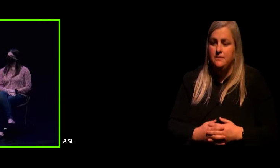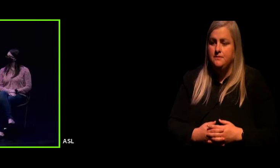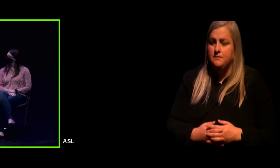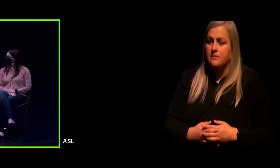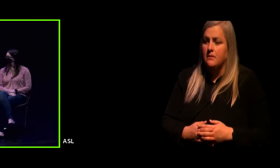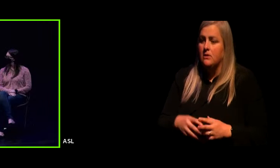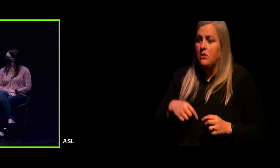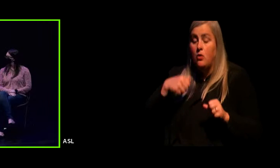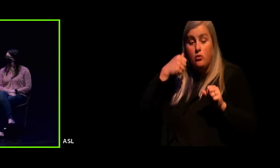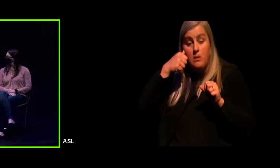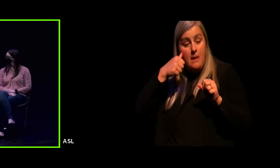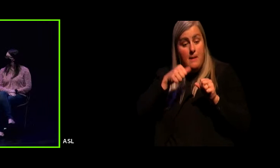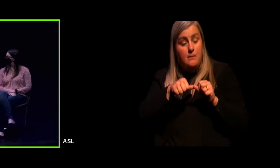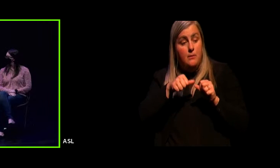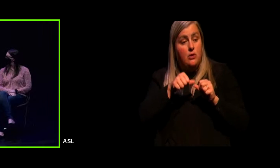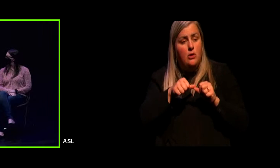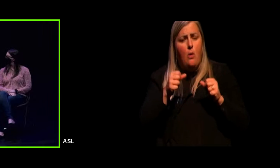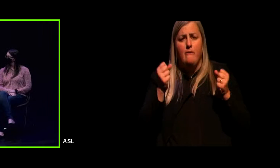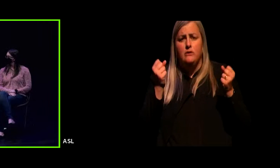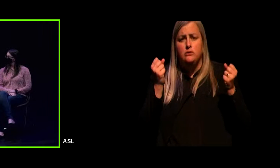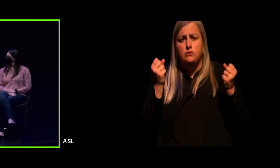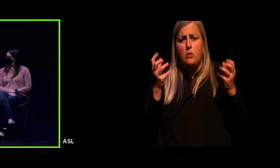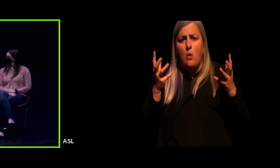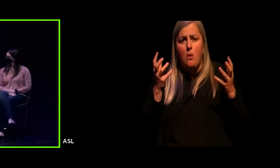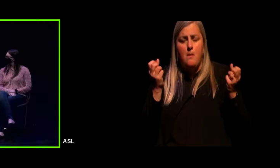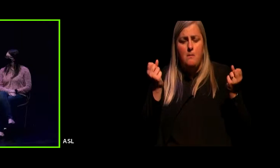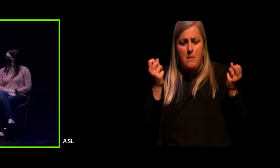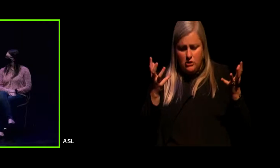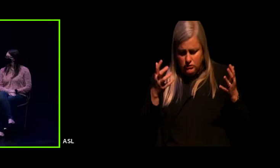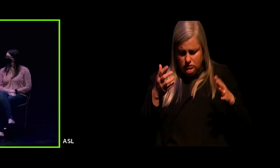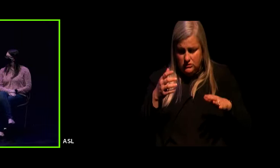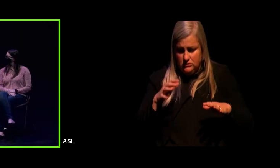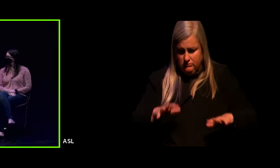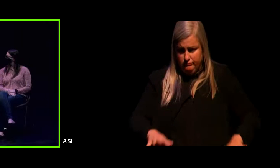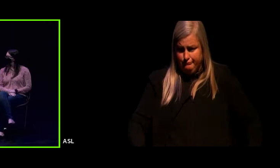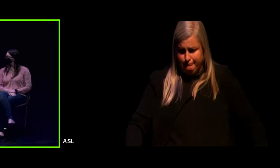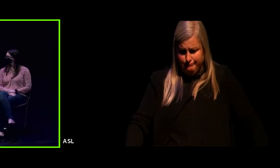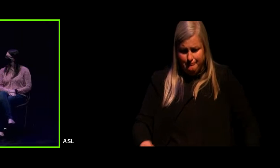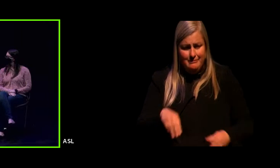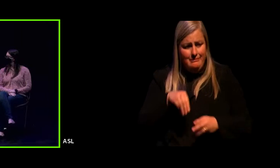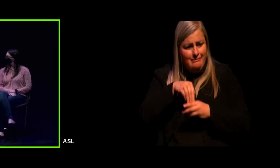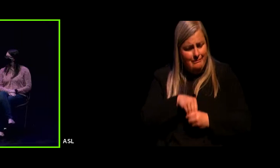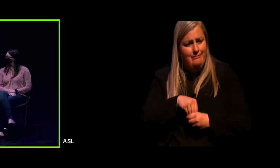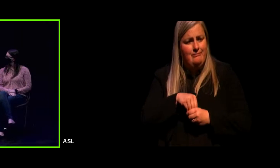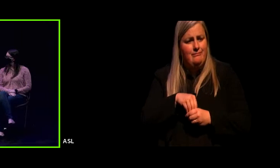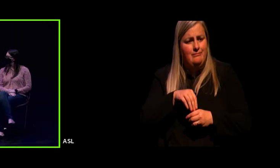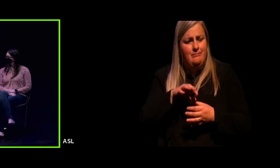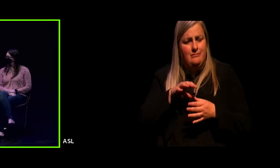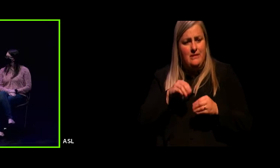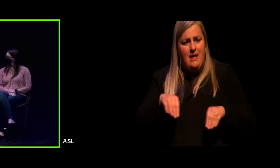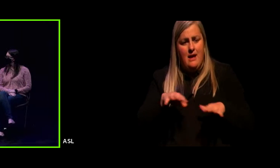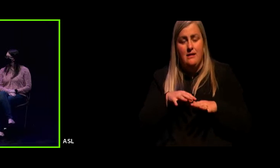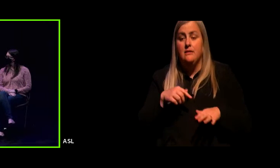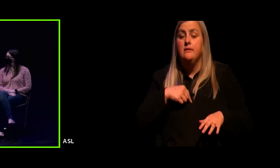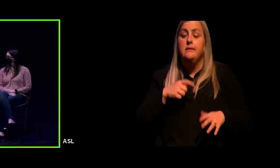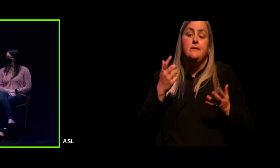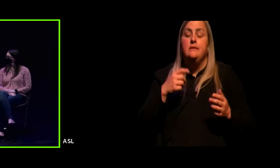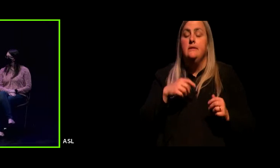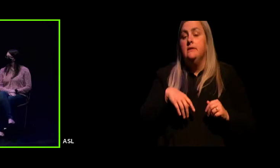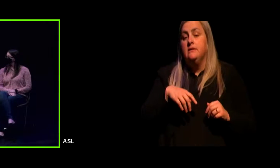so much beneath our feet. There's a tendency to think about archaeology as elsewhere, right? You know, Egypt or Europe or